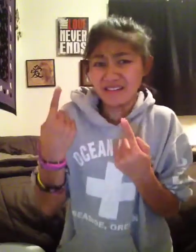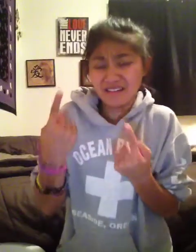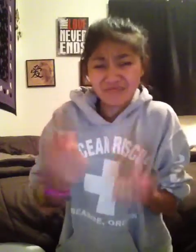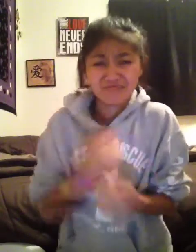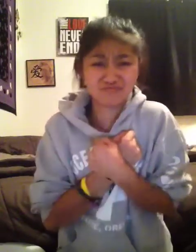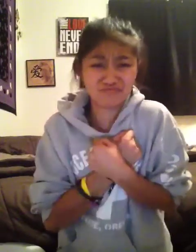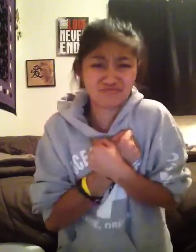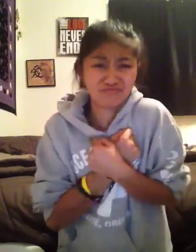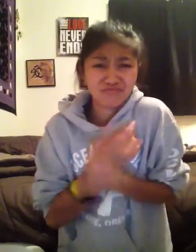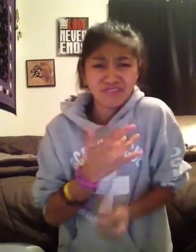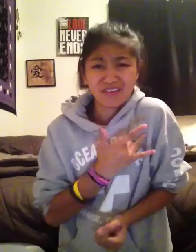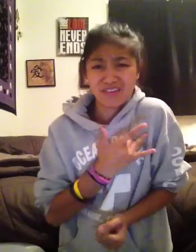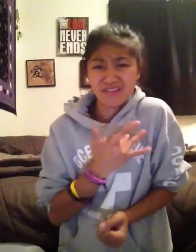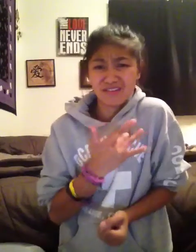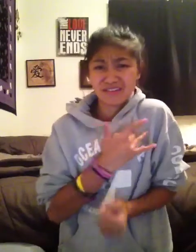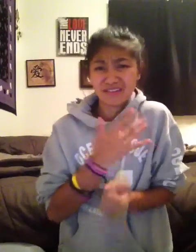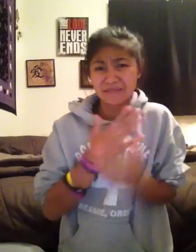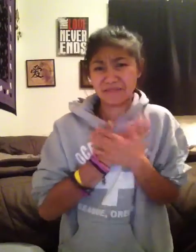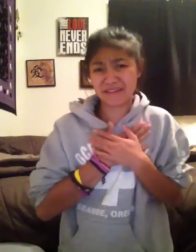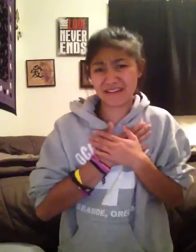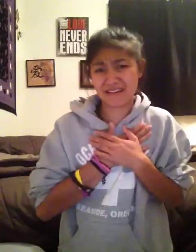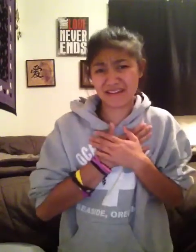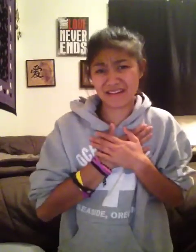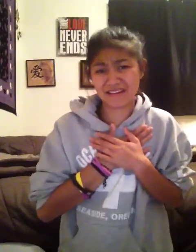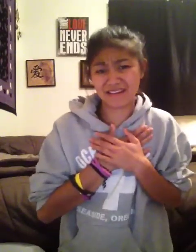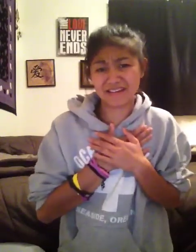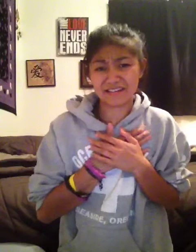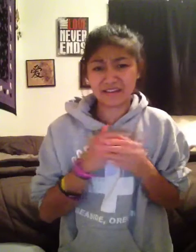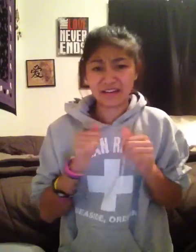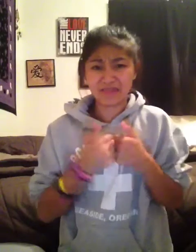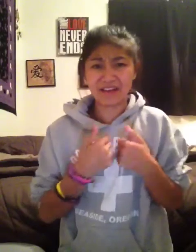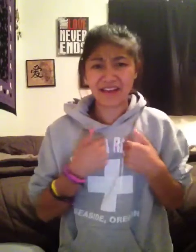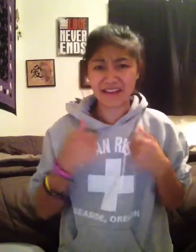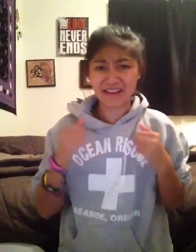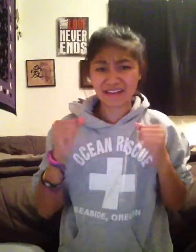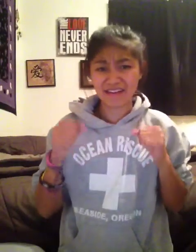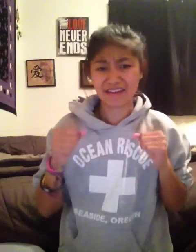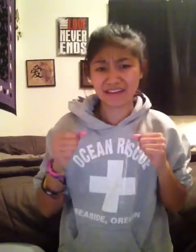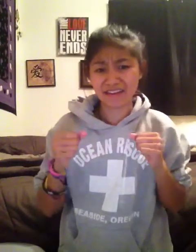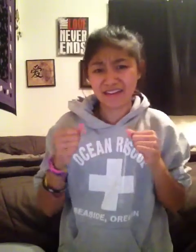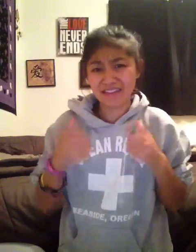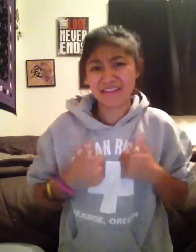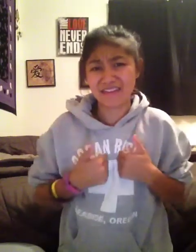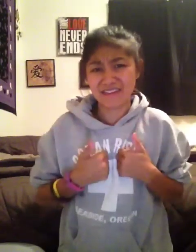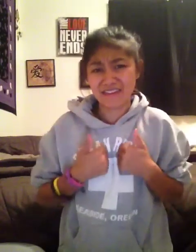heart like mine? How could I live?